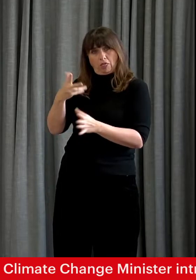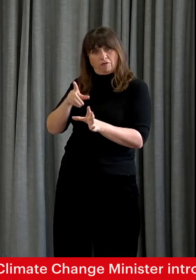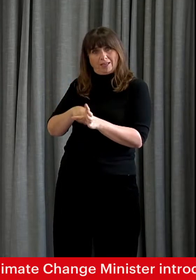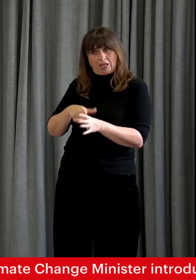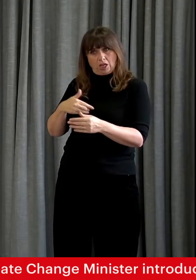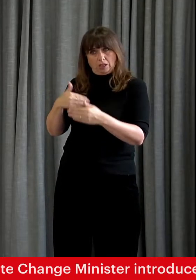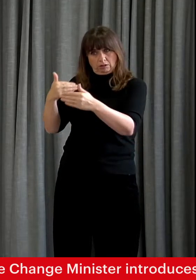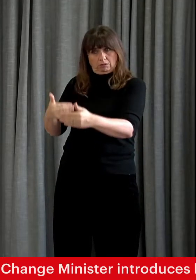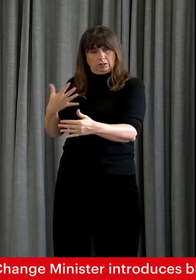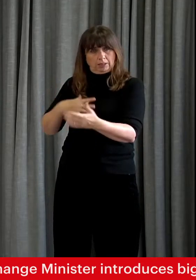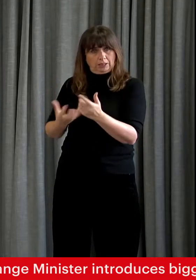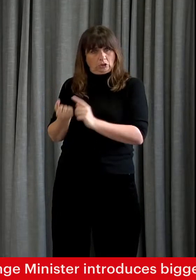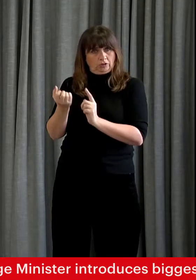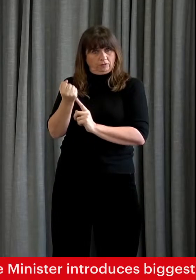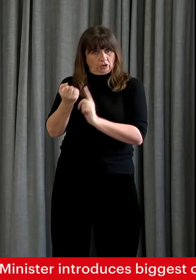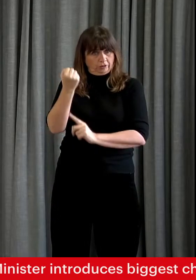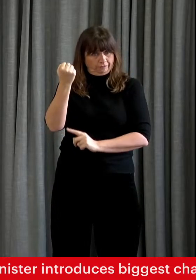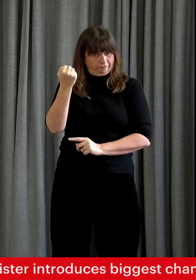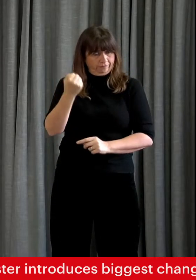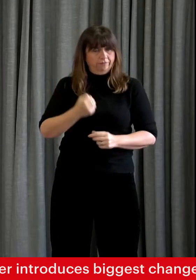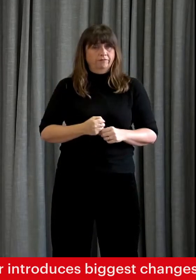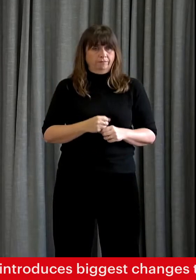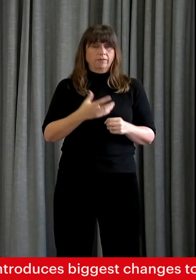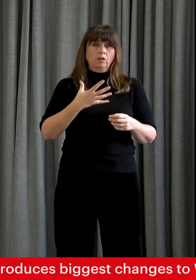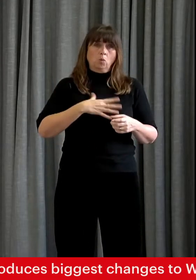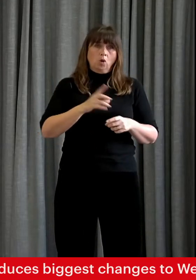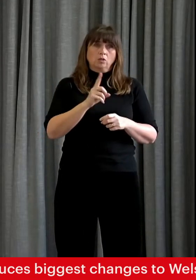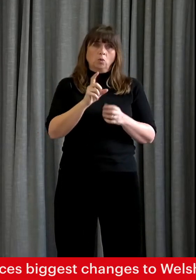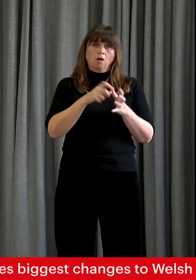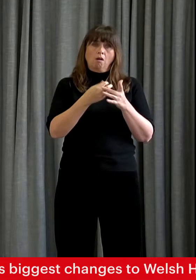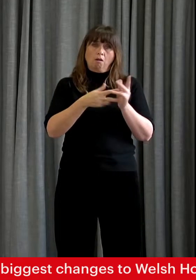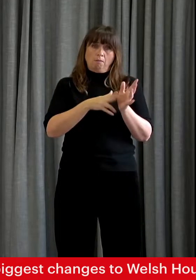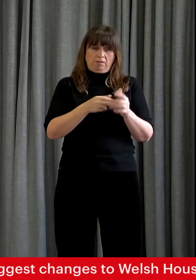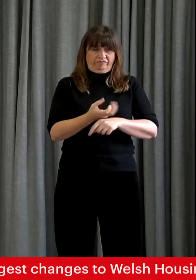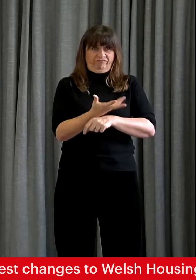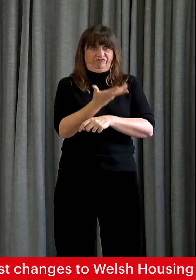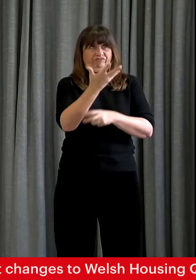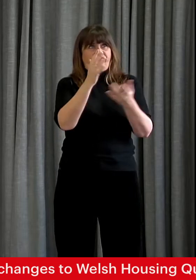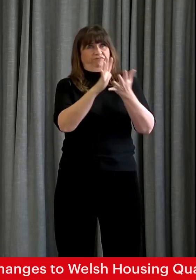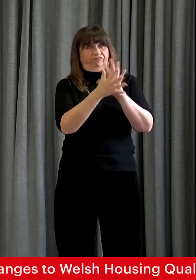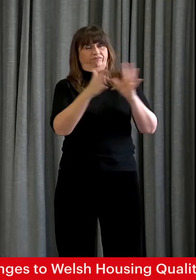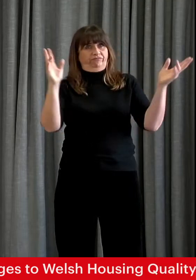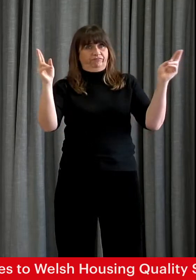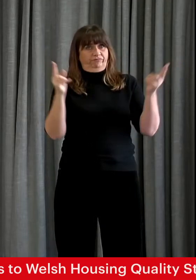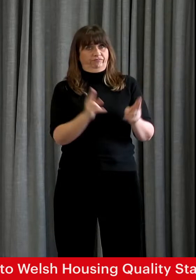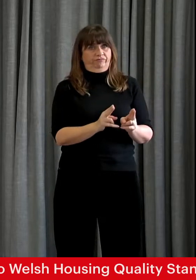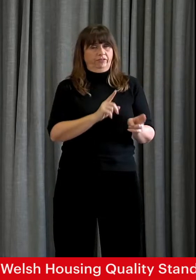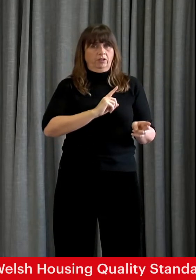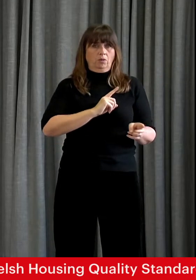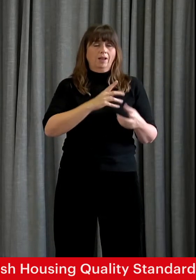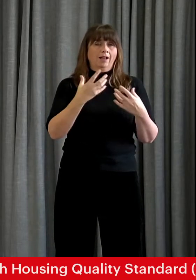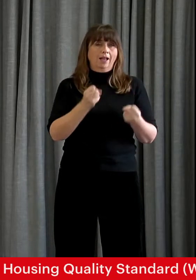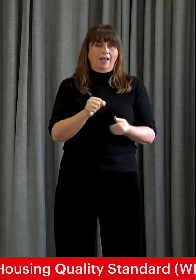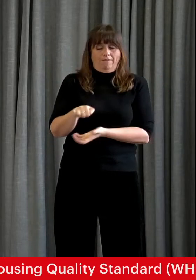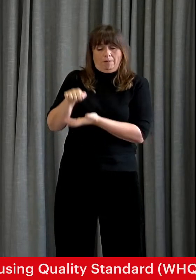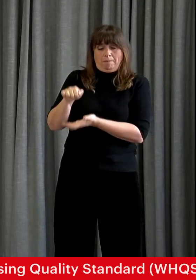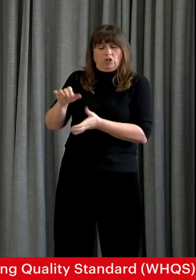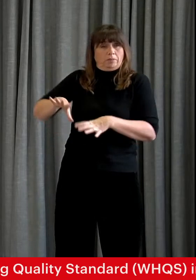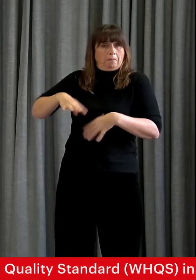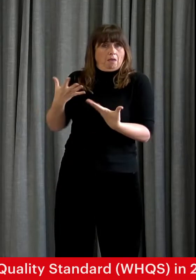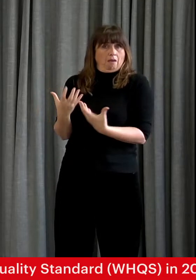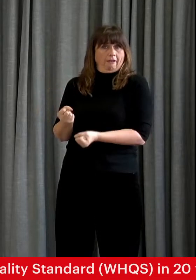these new elements relating to affordable warmth and decarbonisation can be funded from social landlords' optimised retrofit programme budget